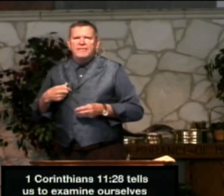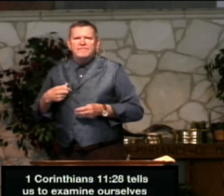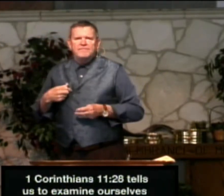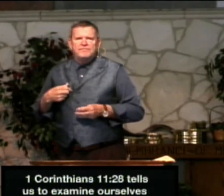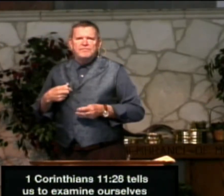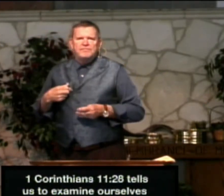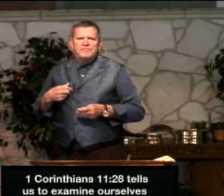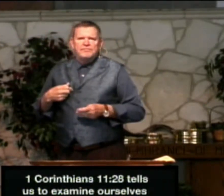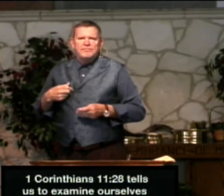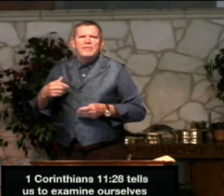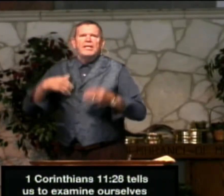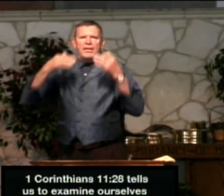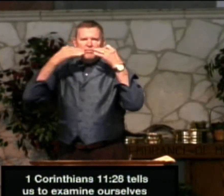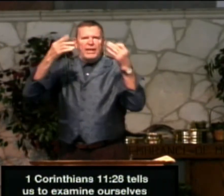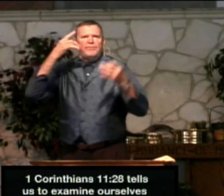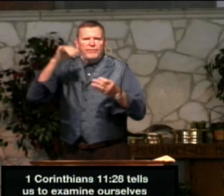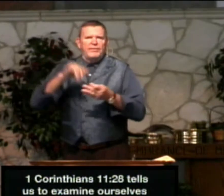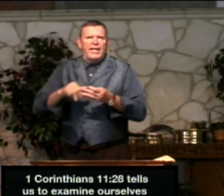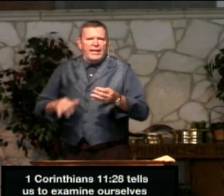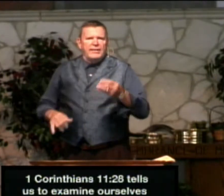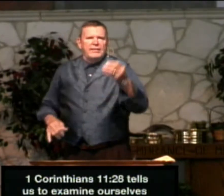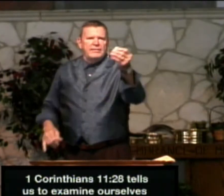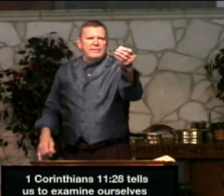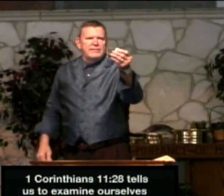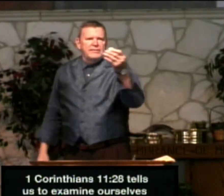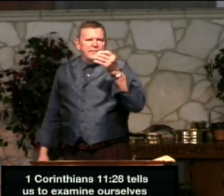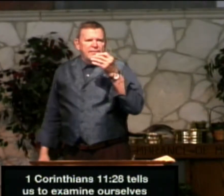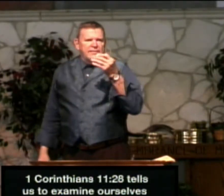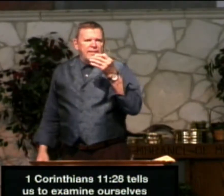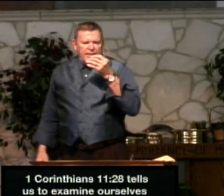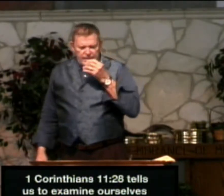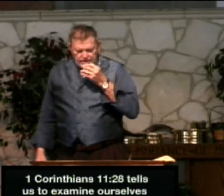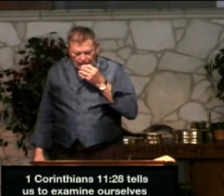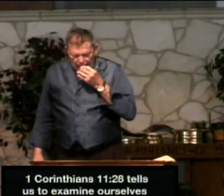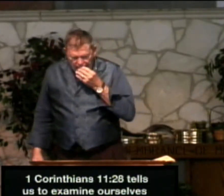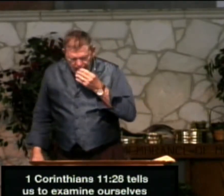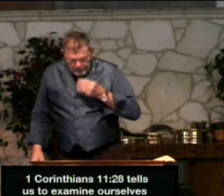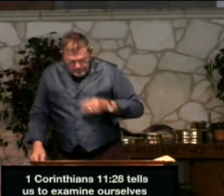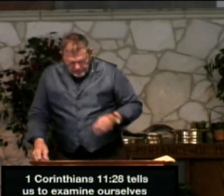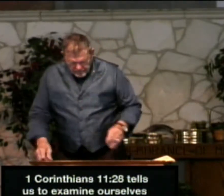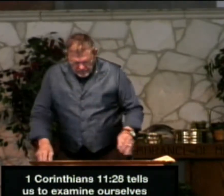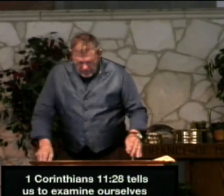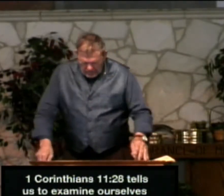place. I'm thankful for that. Take eat.